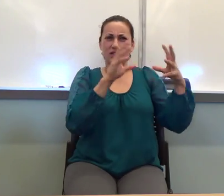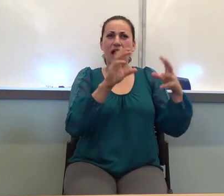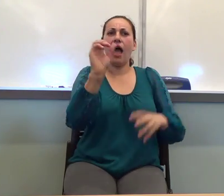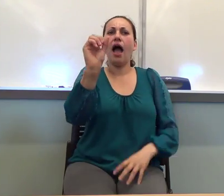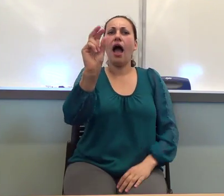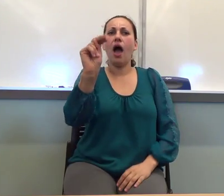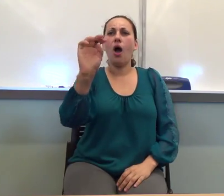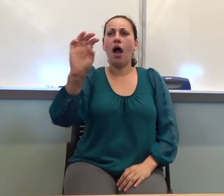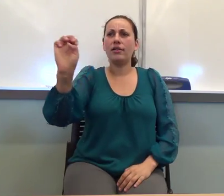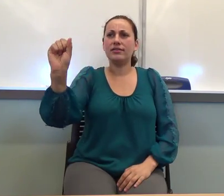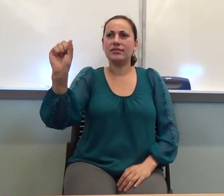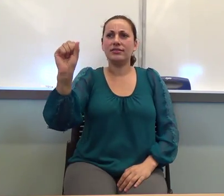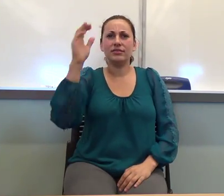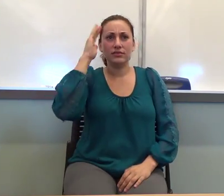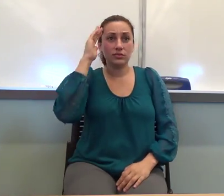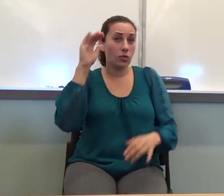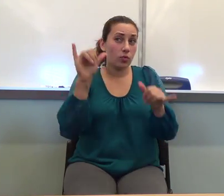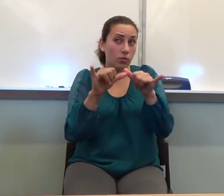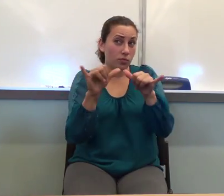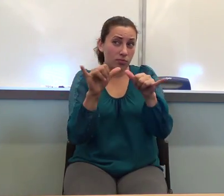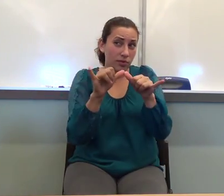what that does? What does that measure?